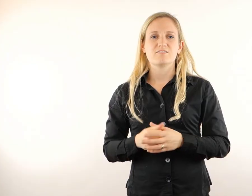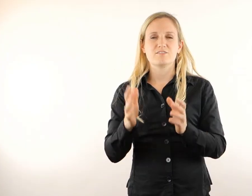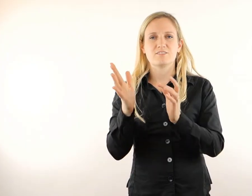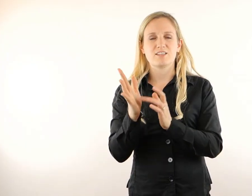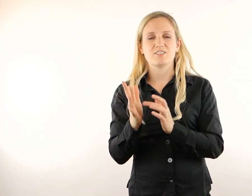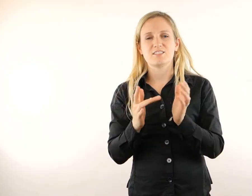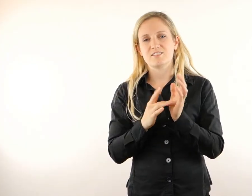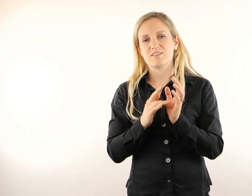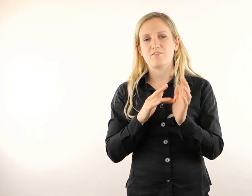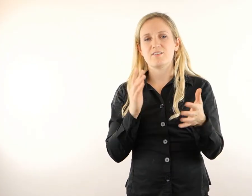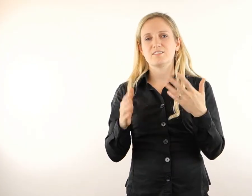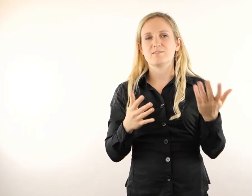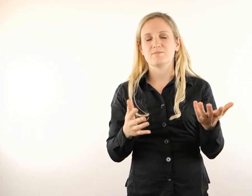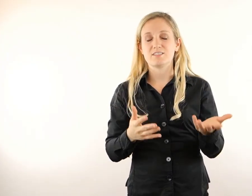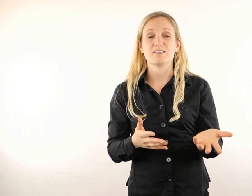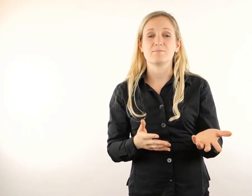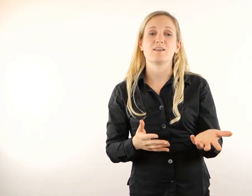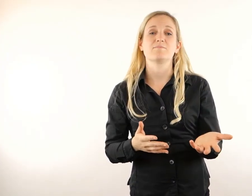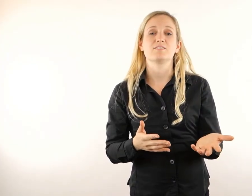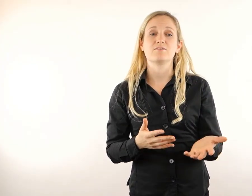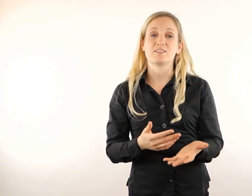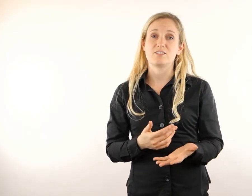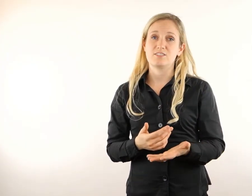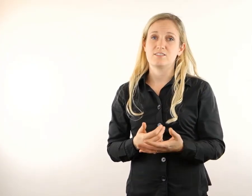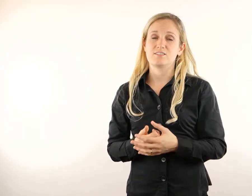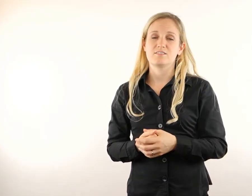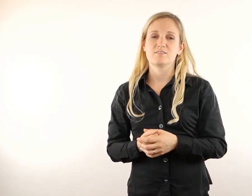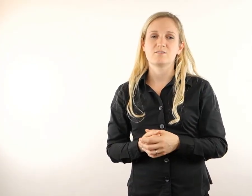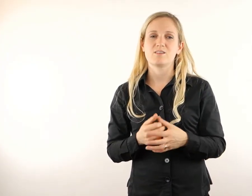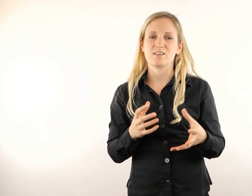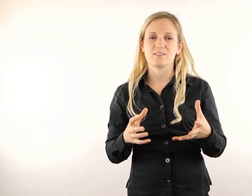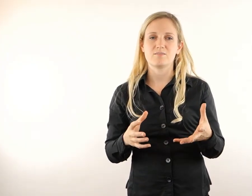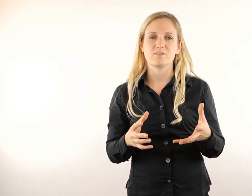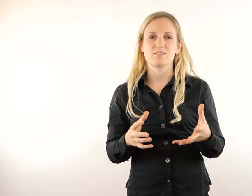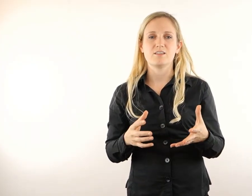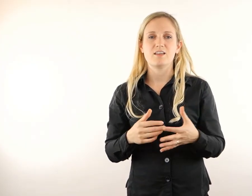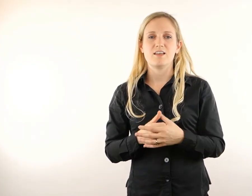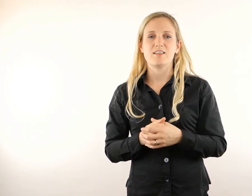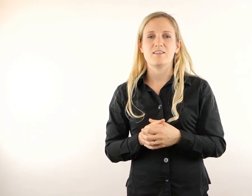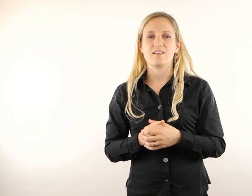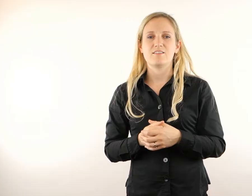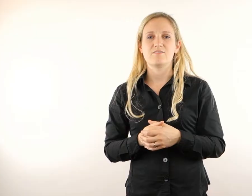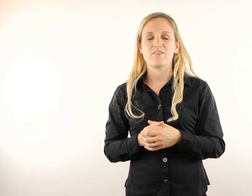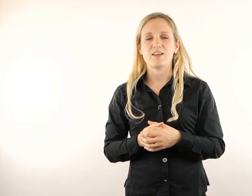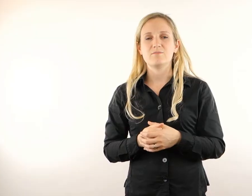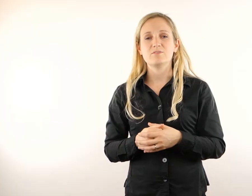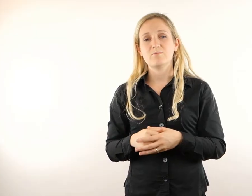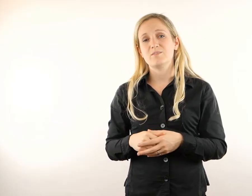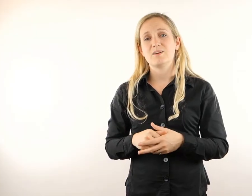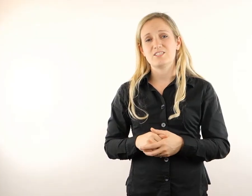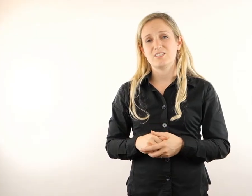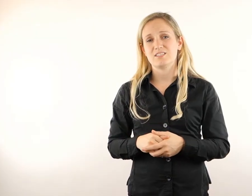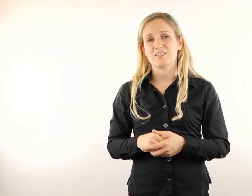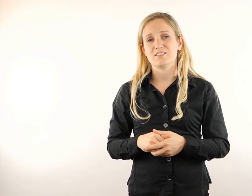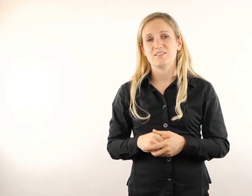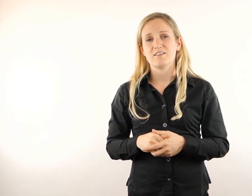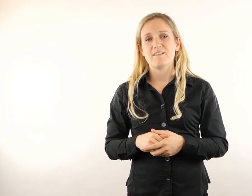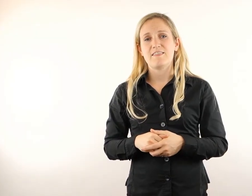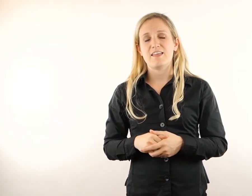So you sign Jesus around the same time as you say Jesus. So I like that one. And then the fight was won by Jesus.